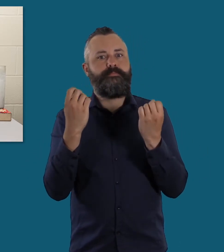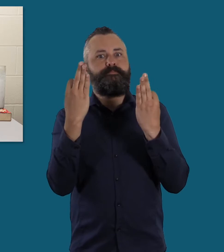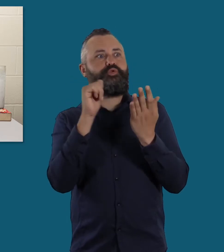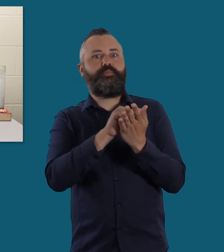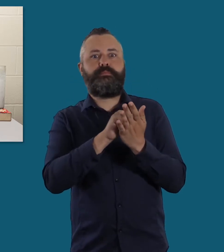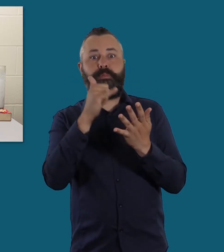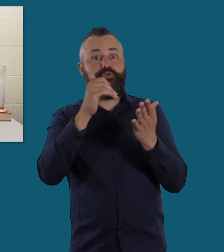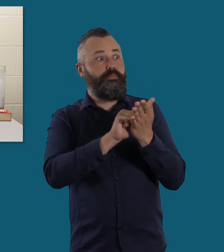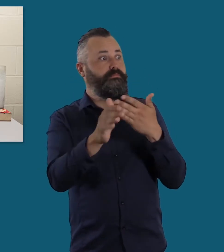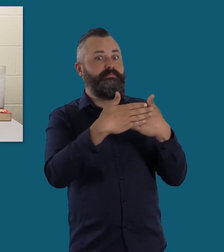inaccessible in the event of an earthquake.